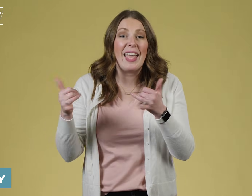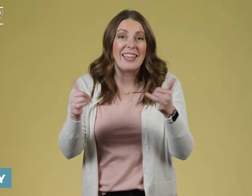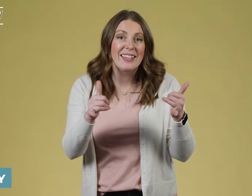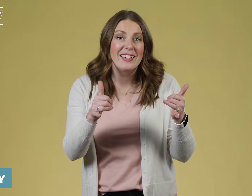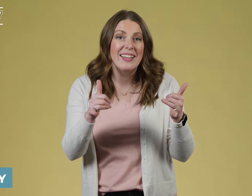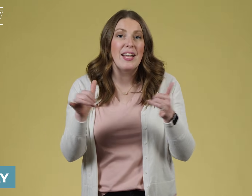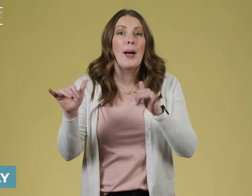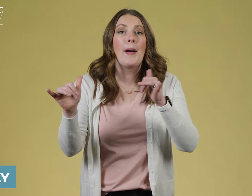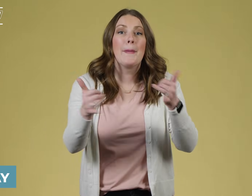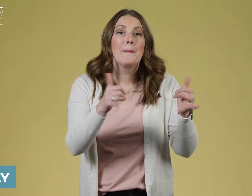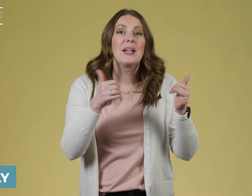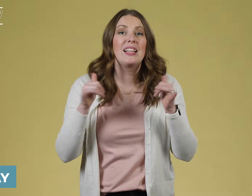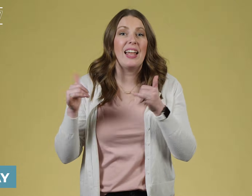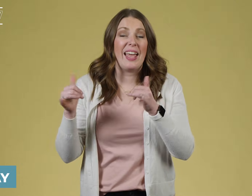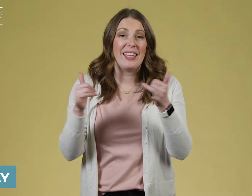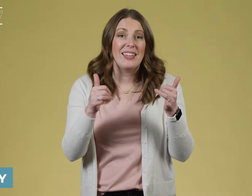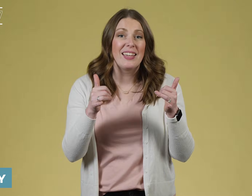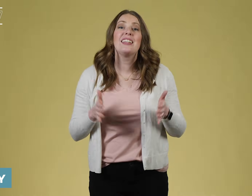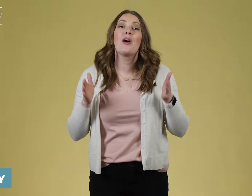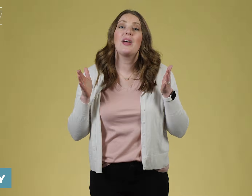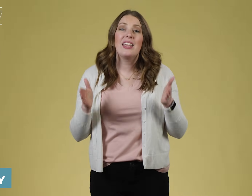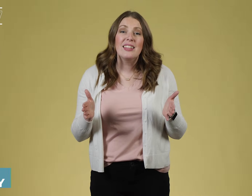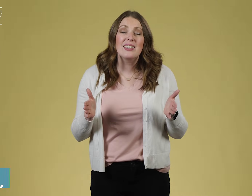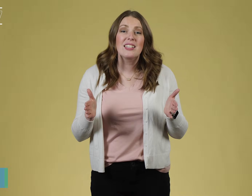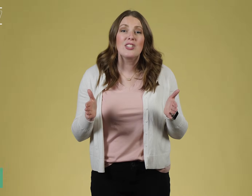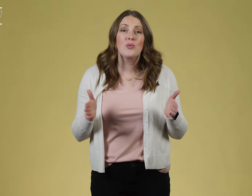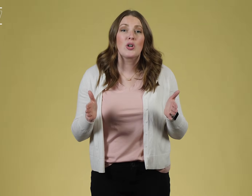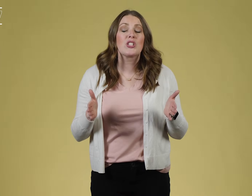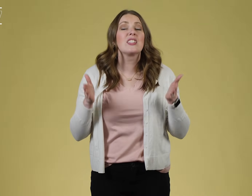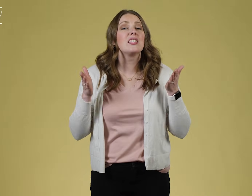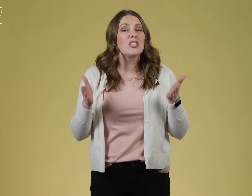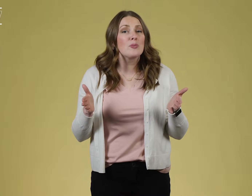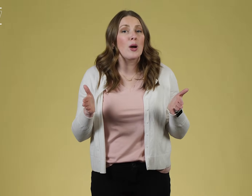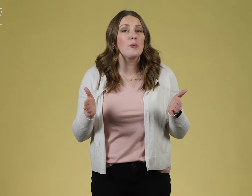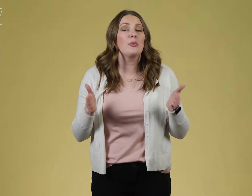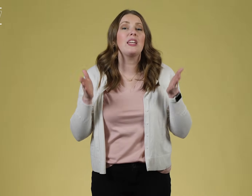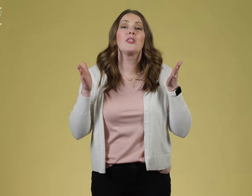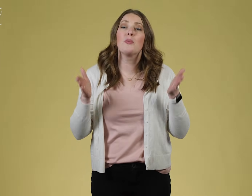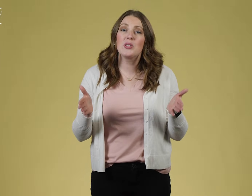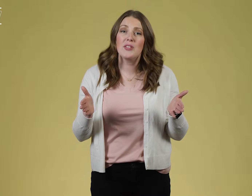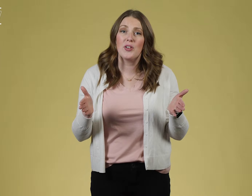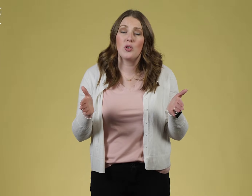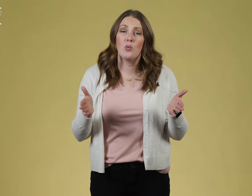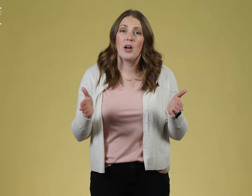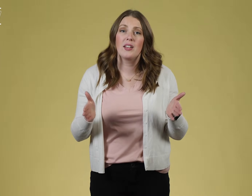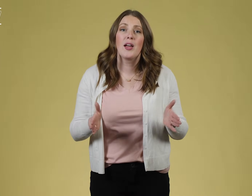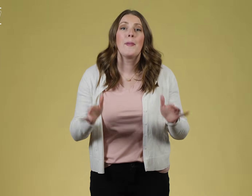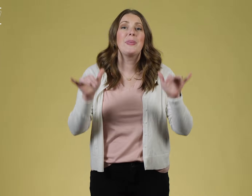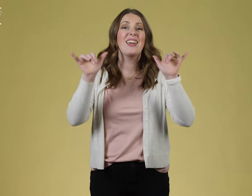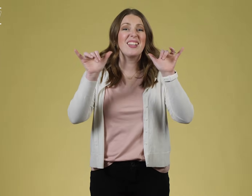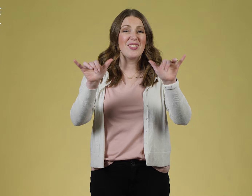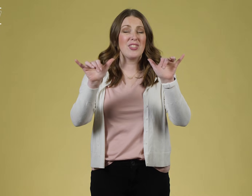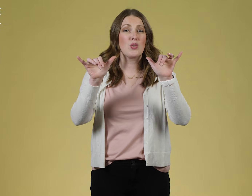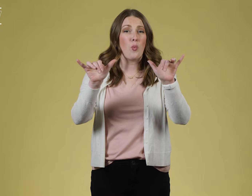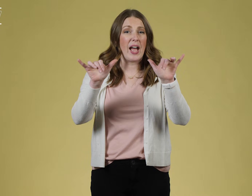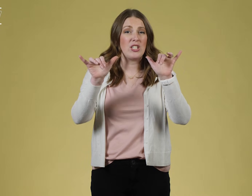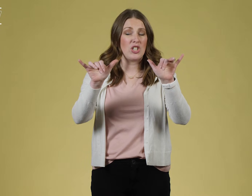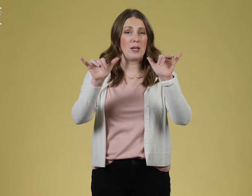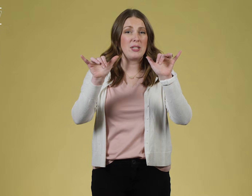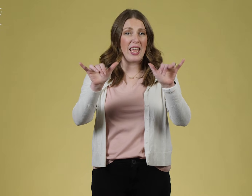Play, play. Now in this list of words, this is probably the most difficult one because of this Y-shaped